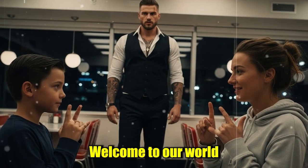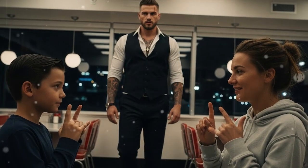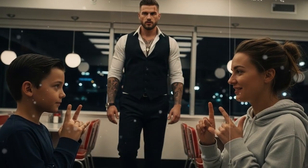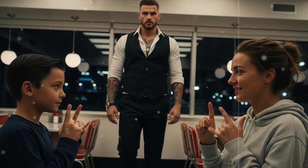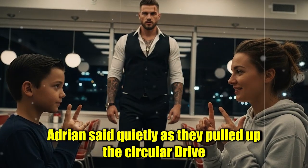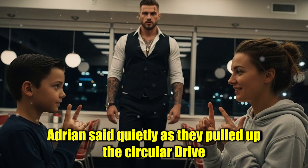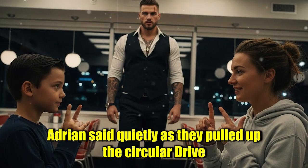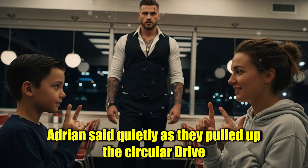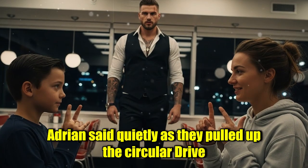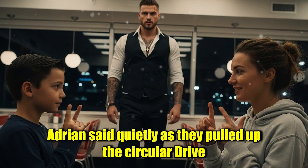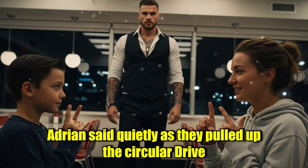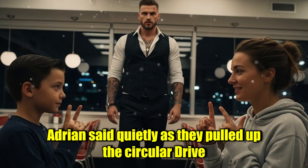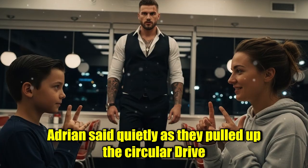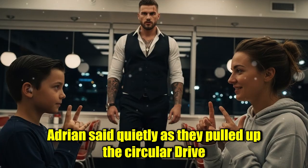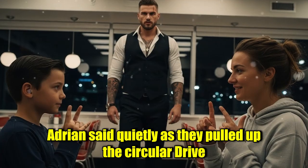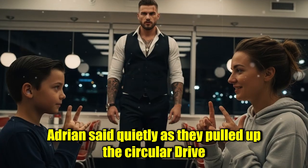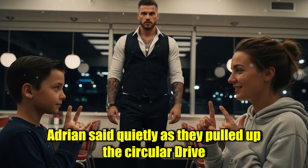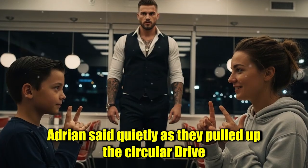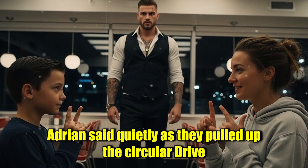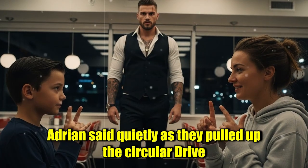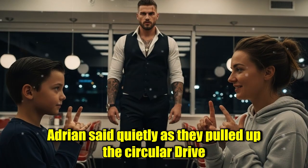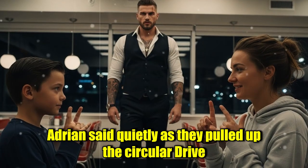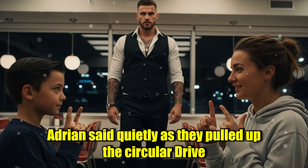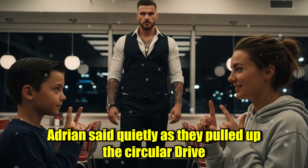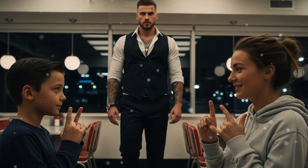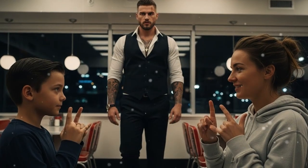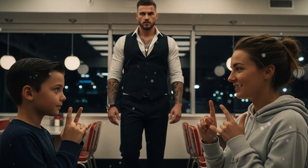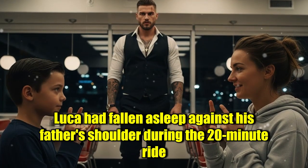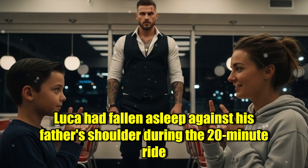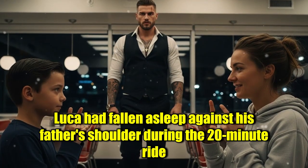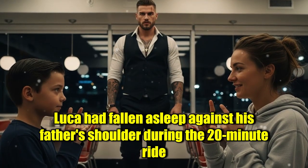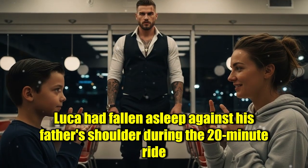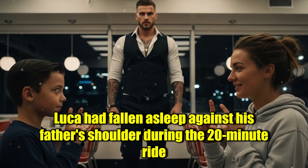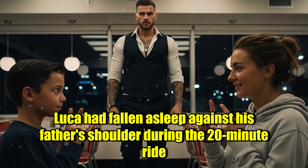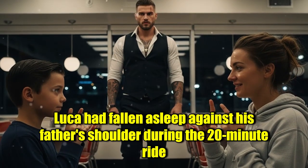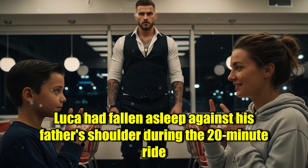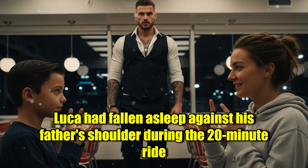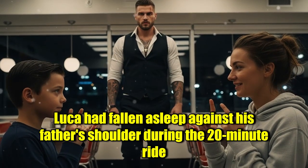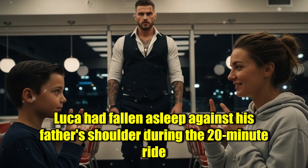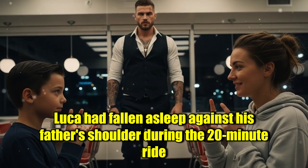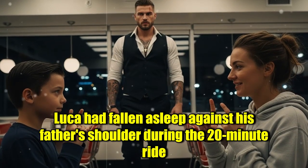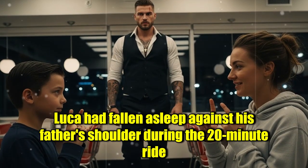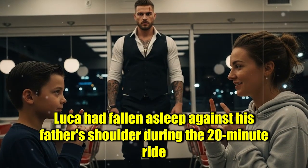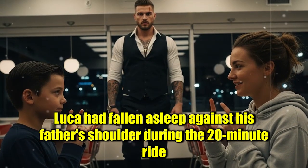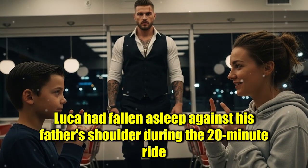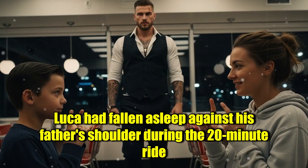world, Adrian said quietly as they pulled up the circular drive. Luca had fallen asleep against his father's shoulder during the